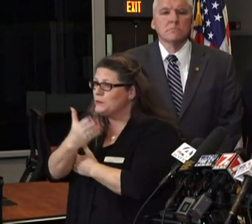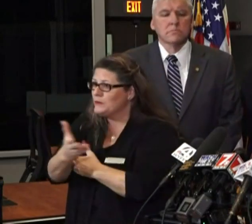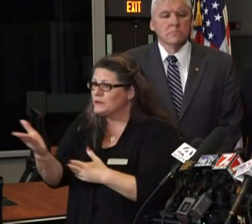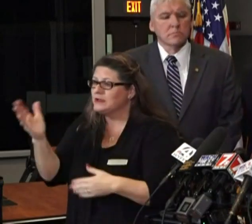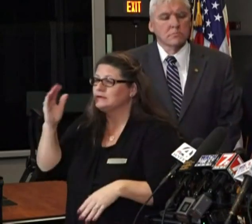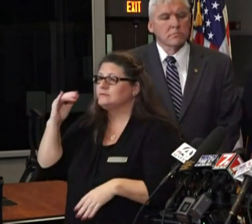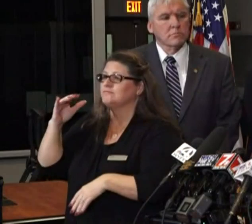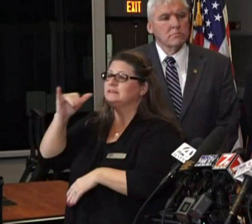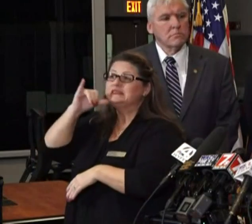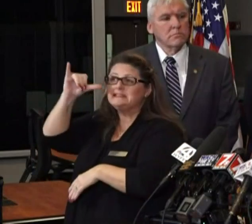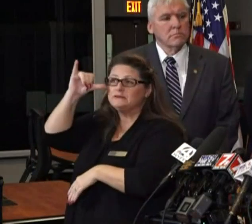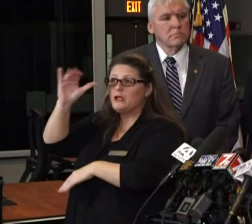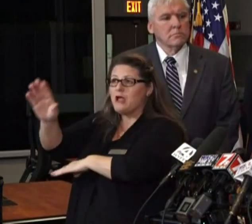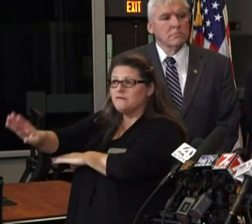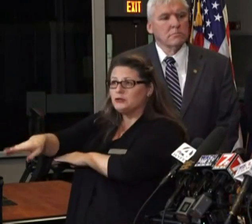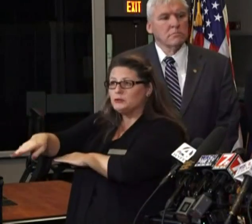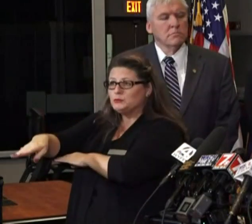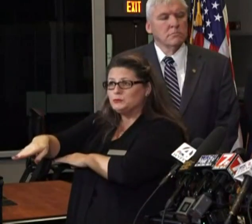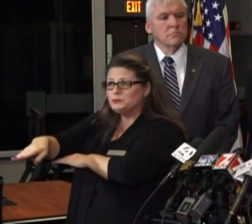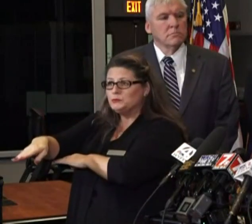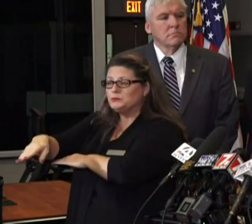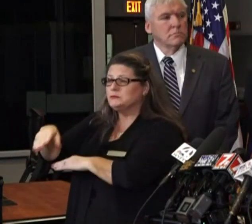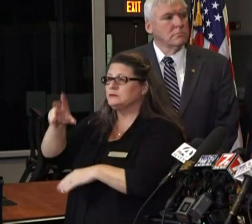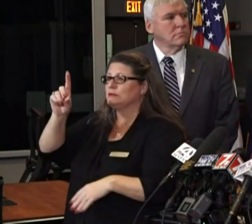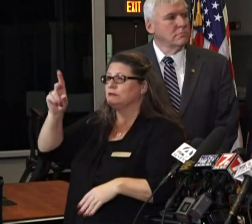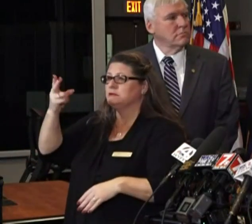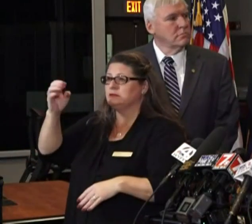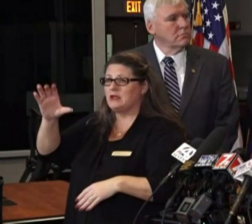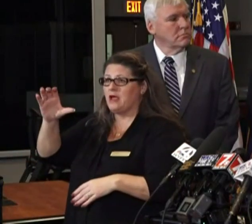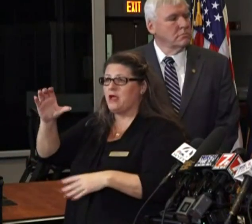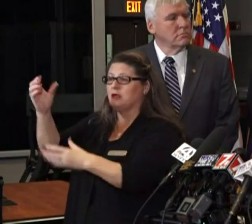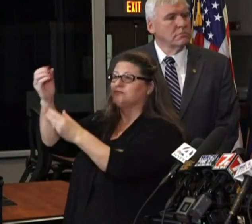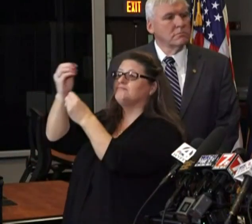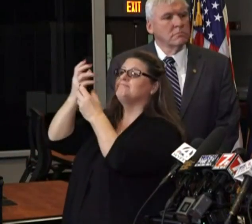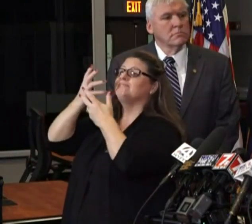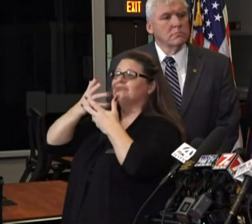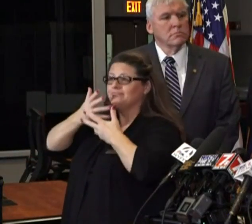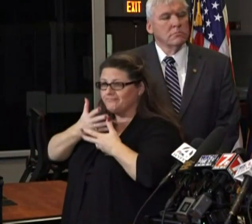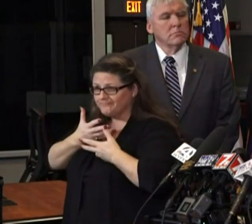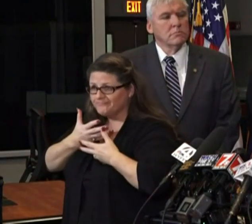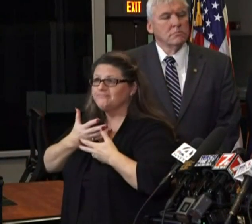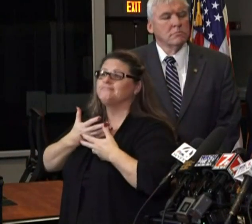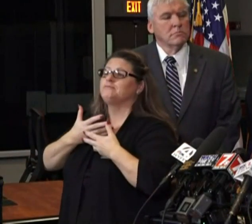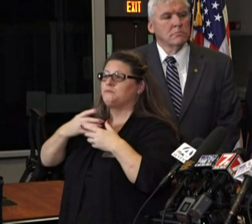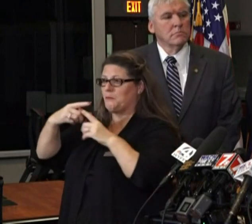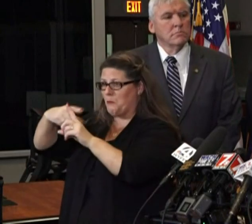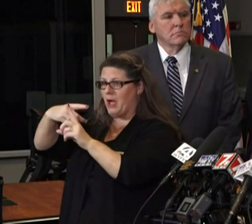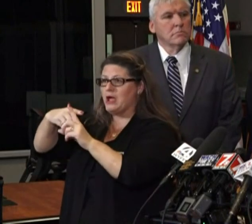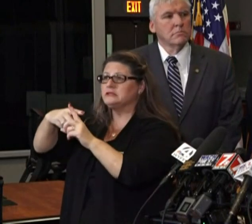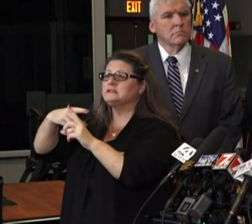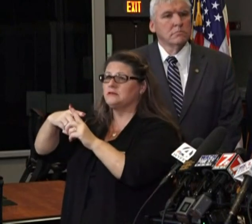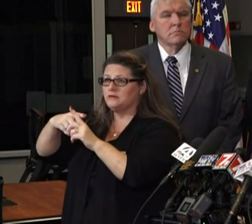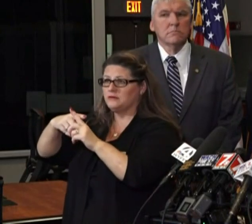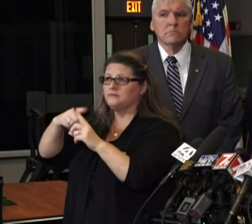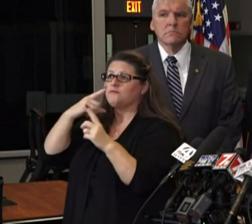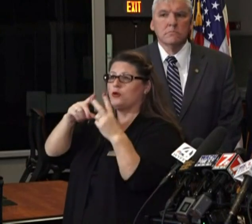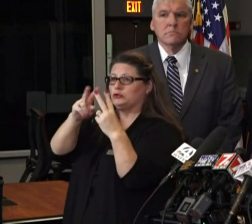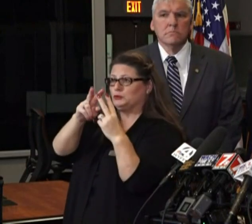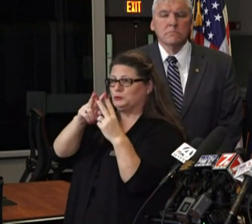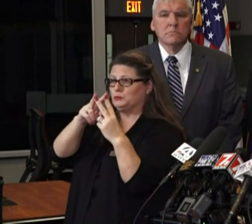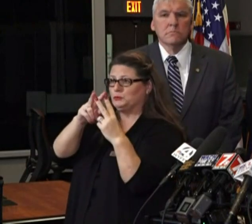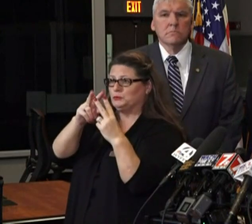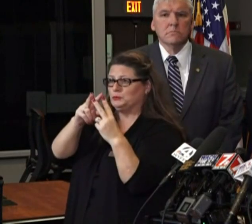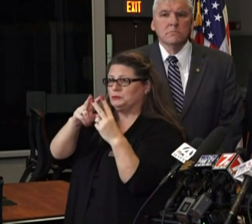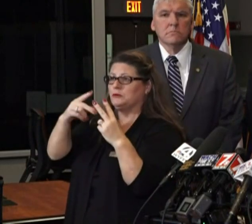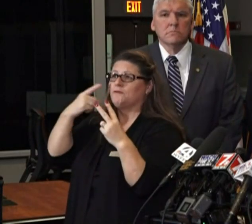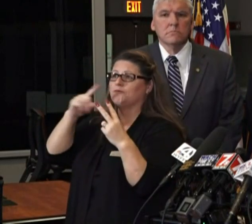Late yesterday afternoon, DHEC received presumptive positive results for two individuals who tested for the